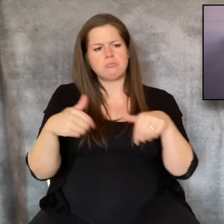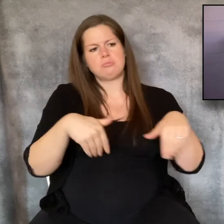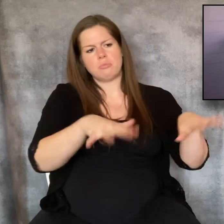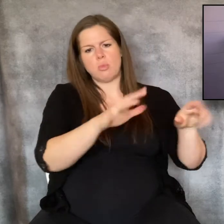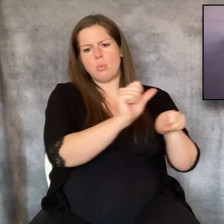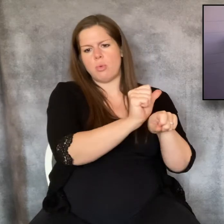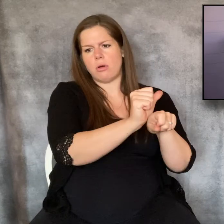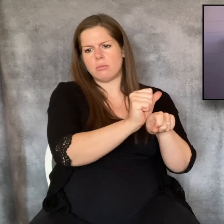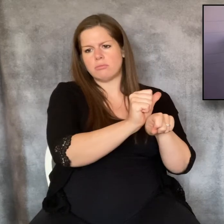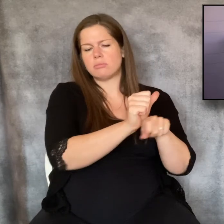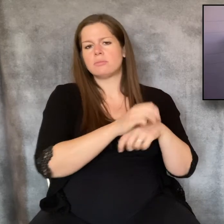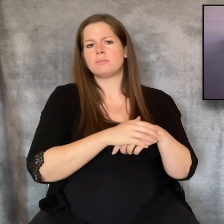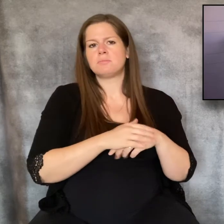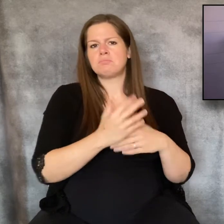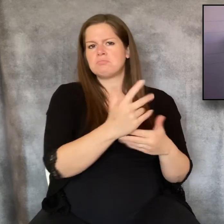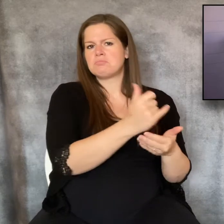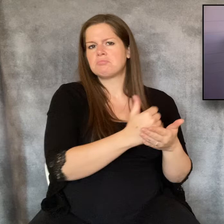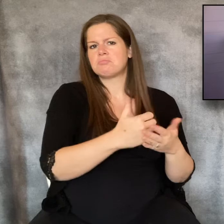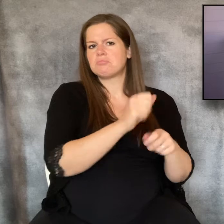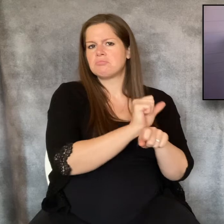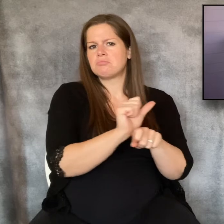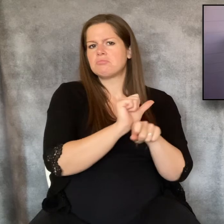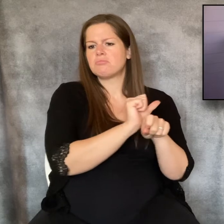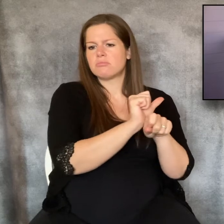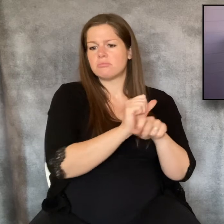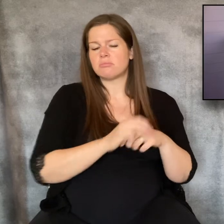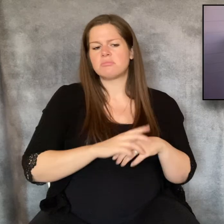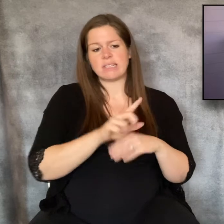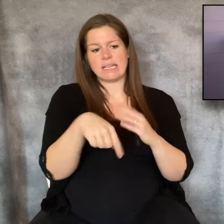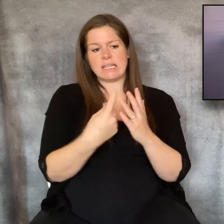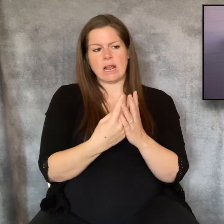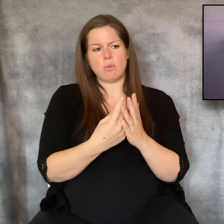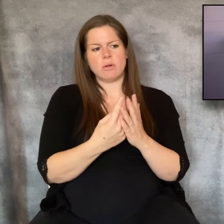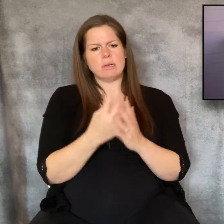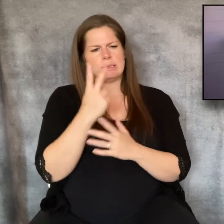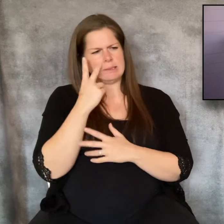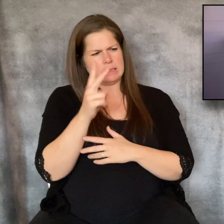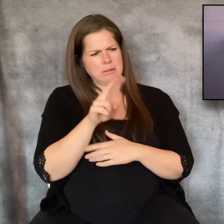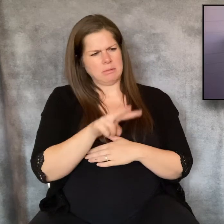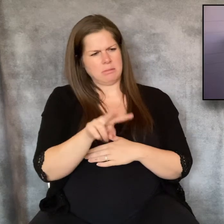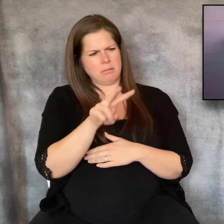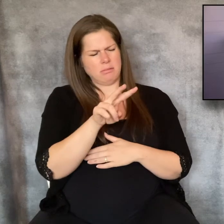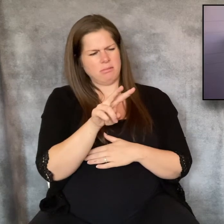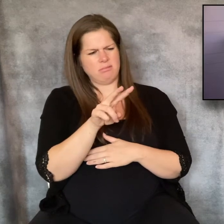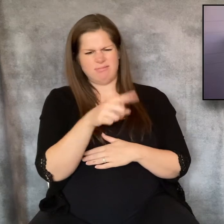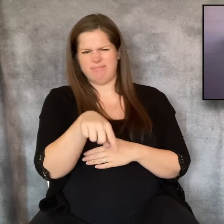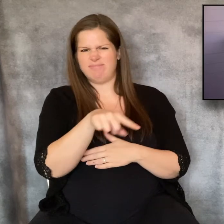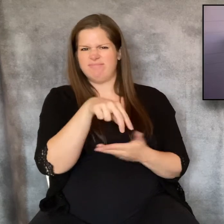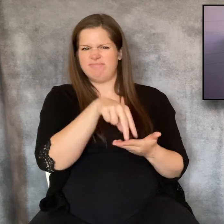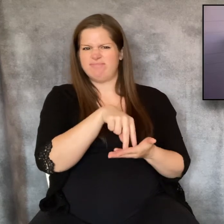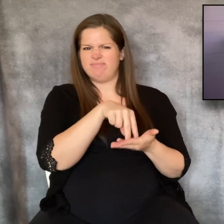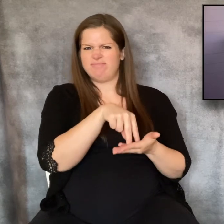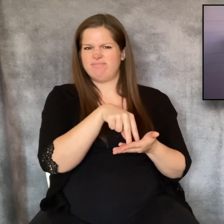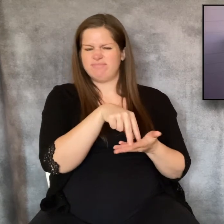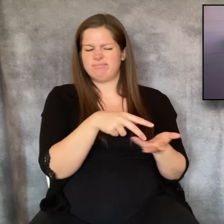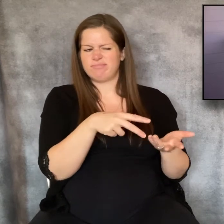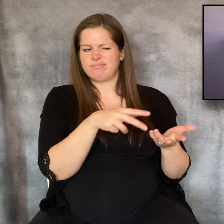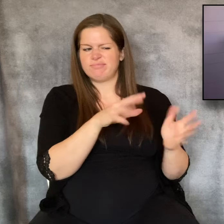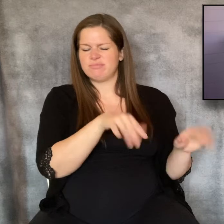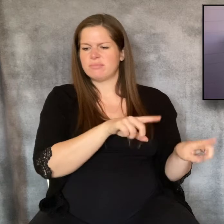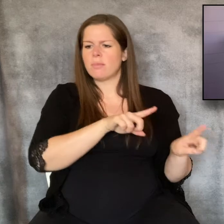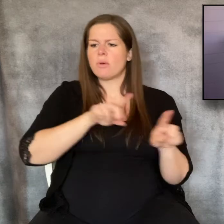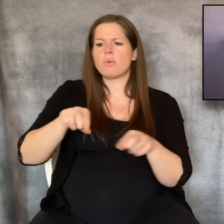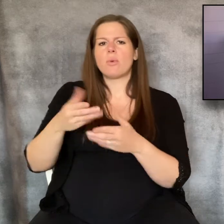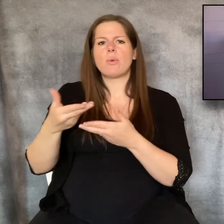hour, he saw others standing idle in the marketplace. And to them he said, You, go into the vineyard too, and whatever